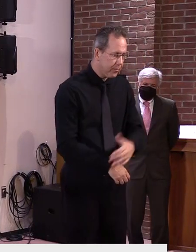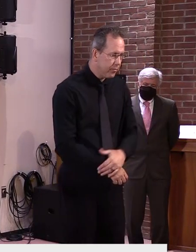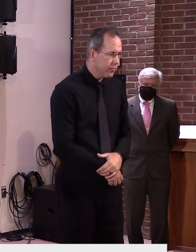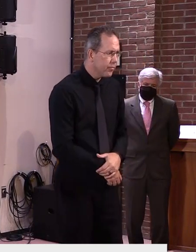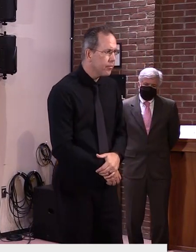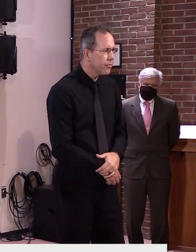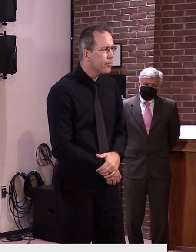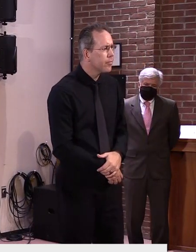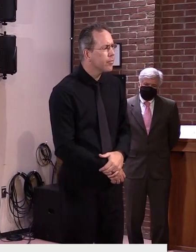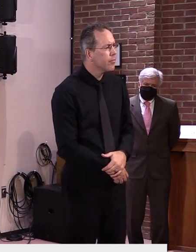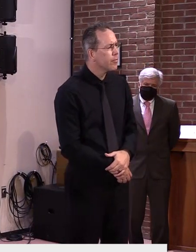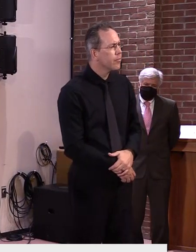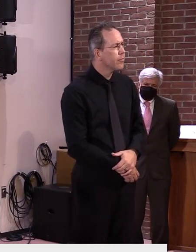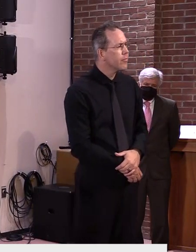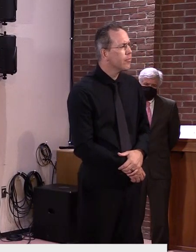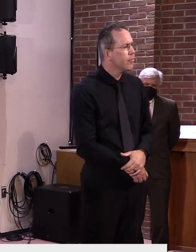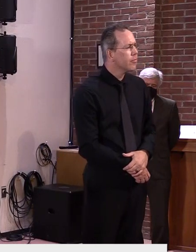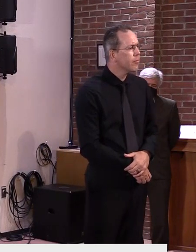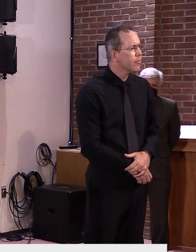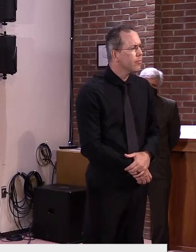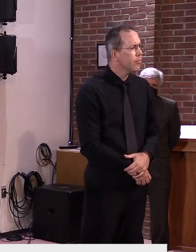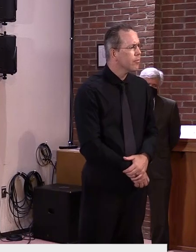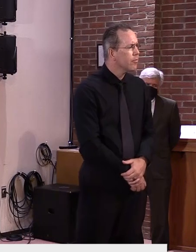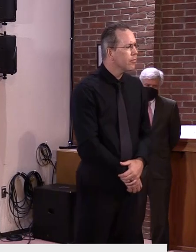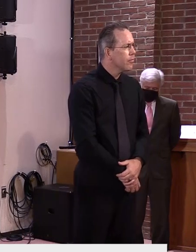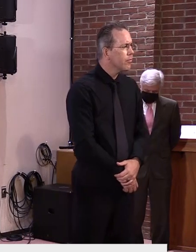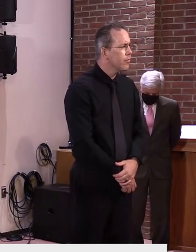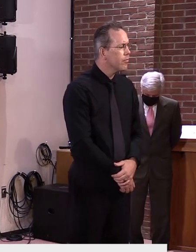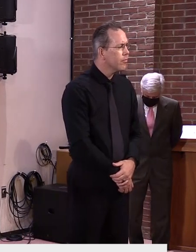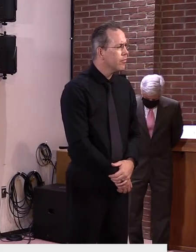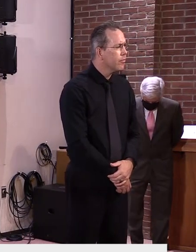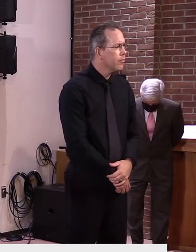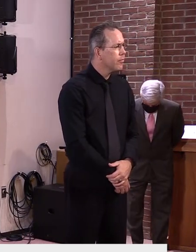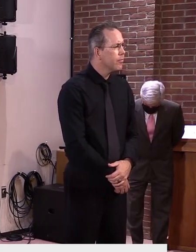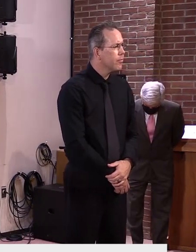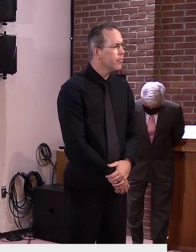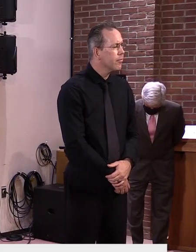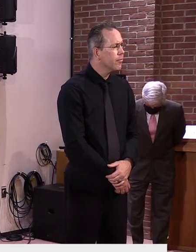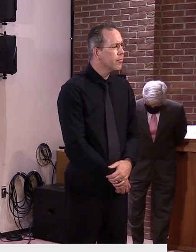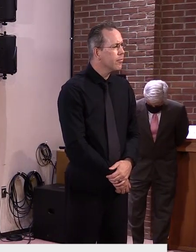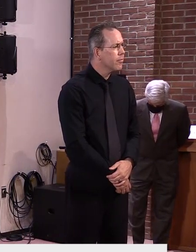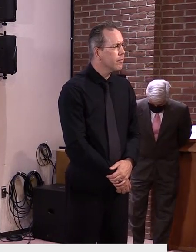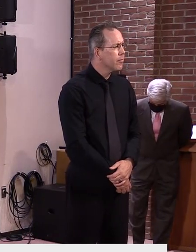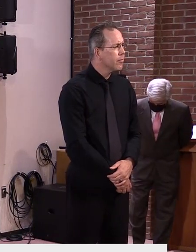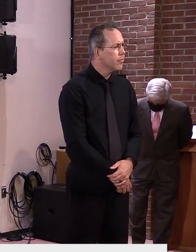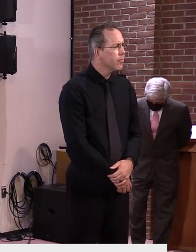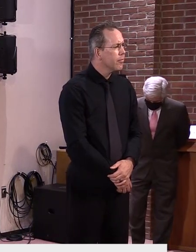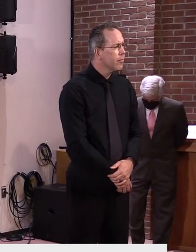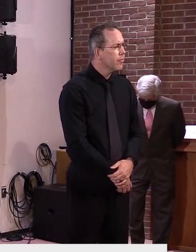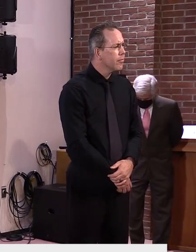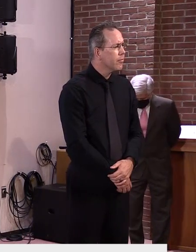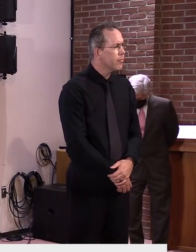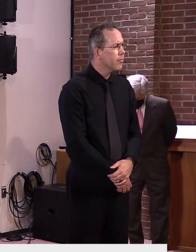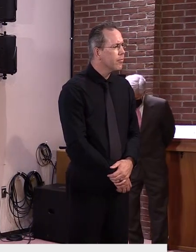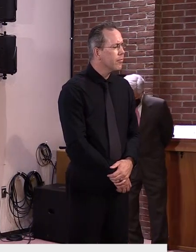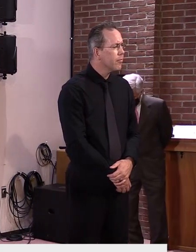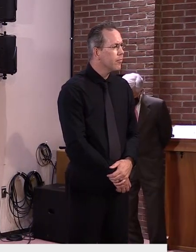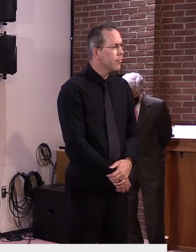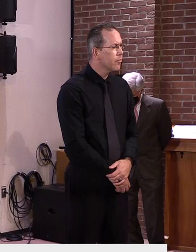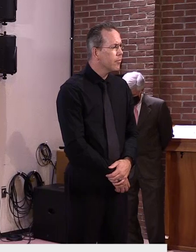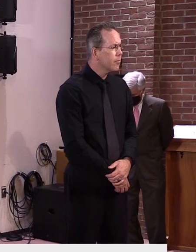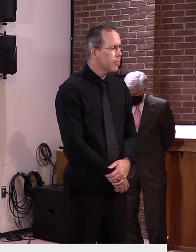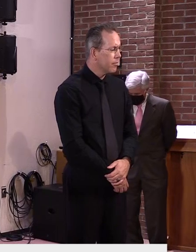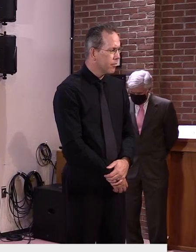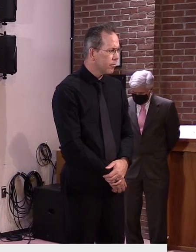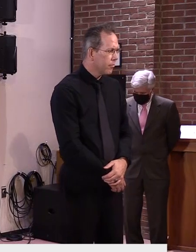Hi there. My questions are for Secretary French, and I apologize if these were asked at the tail end of Friday's conference, which I didn't